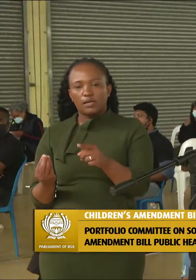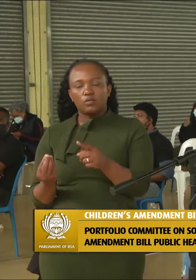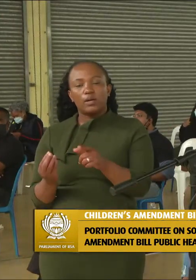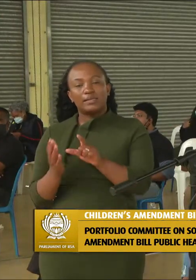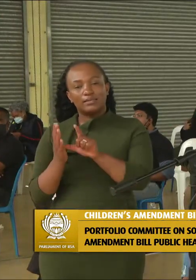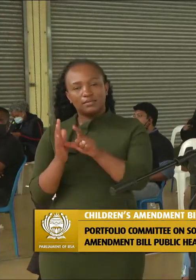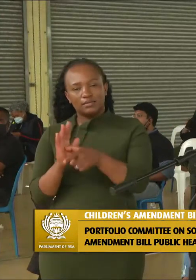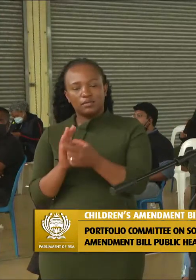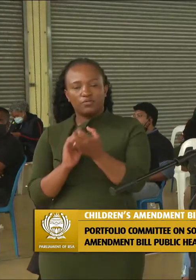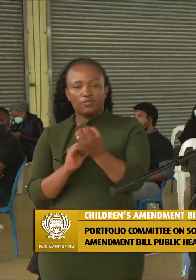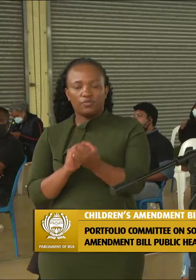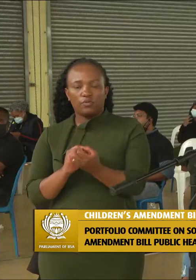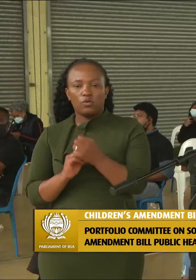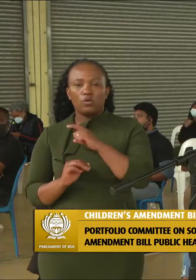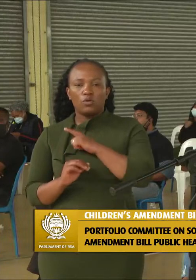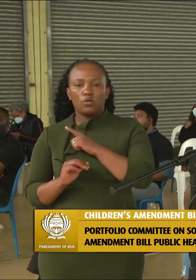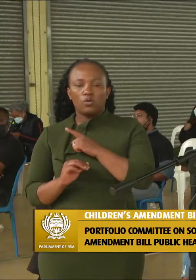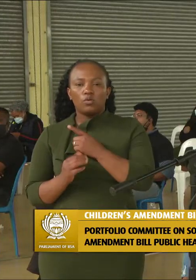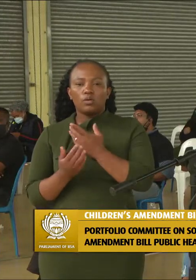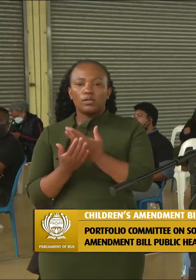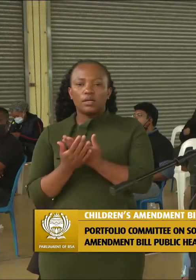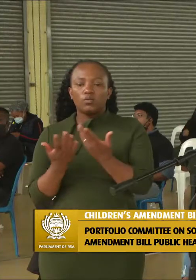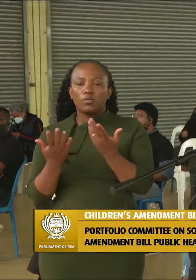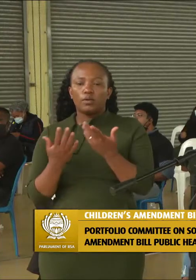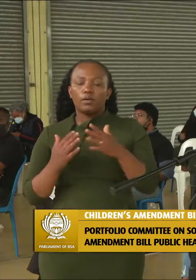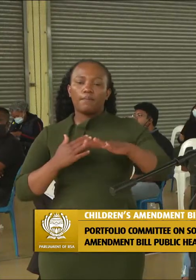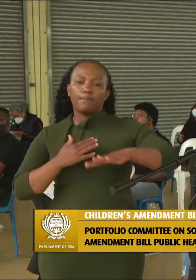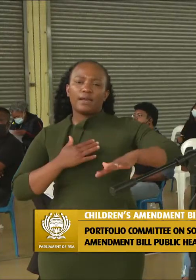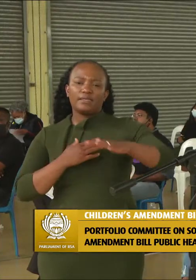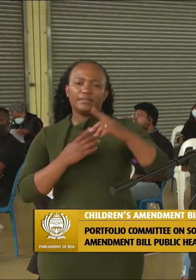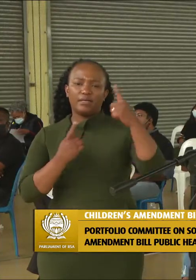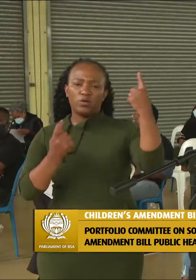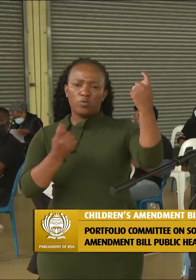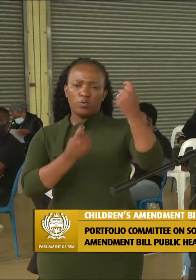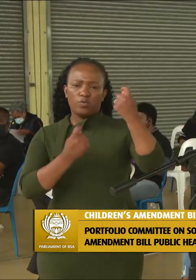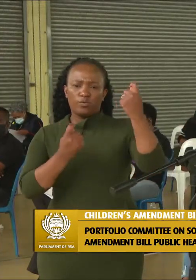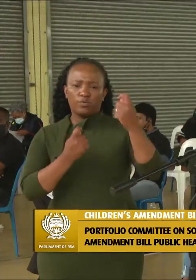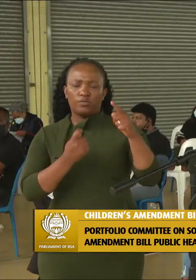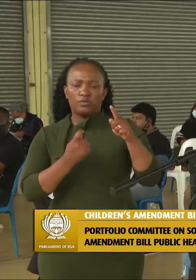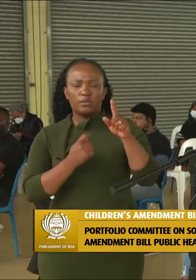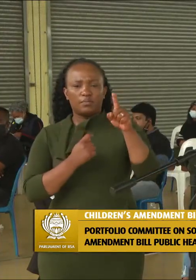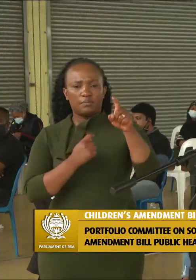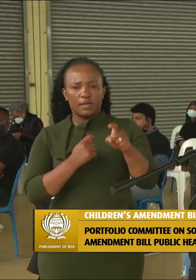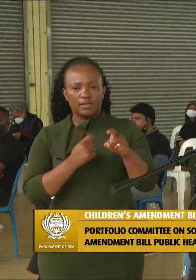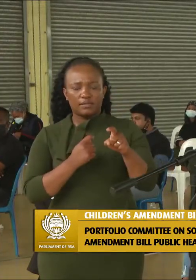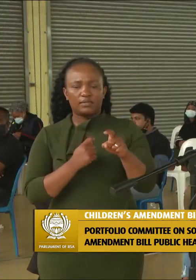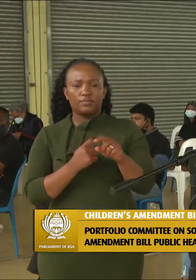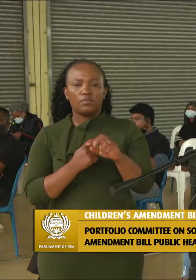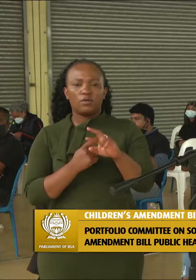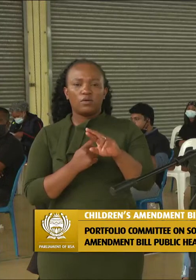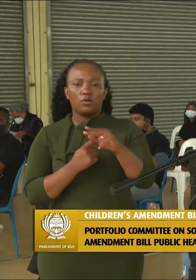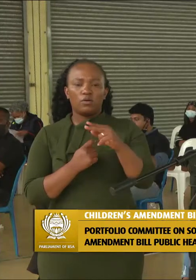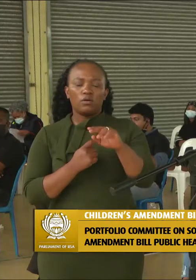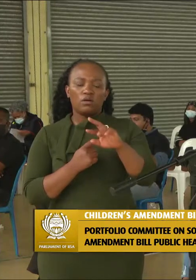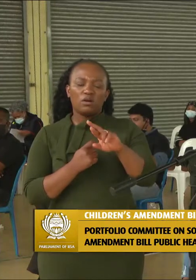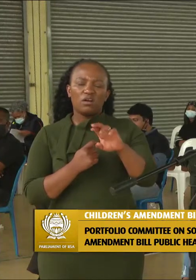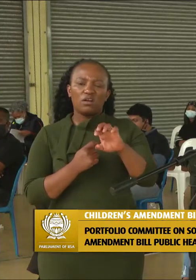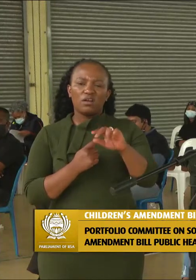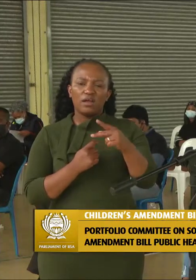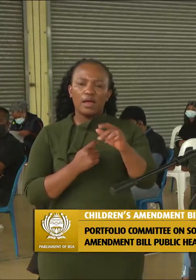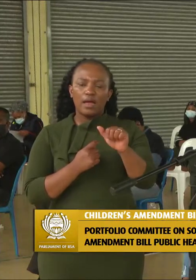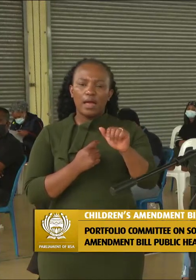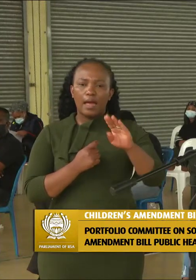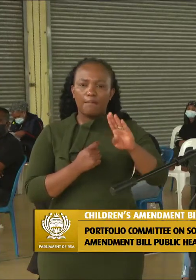nokukhubazeka ukuthi kukwazi ukuthi especially eindaweni zasemakhaya kube khona ama rehab centers azoba